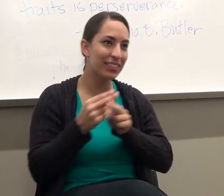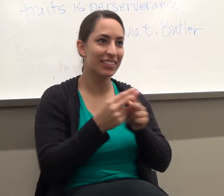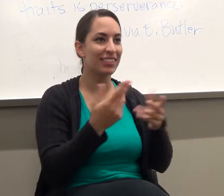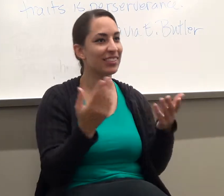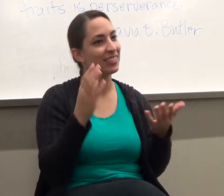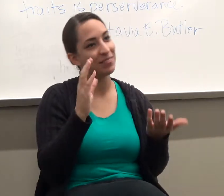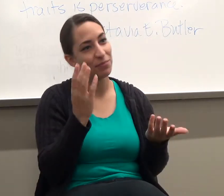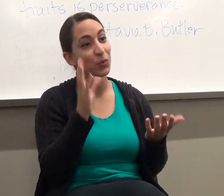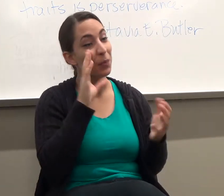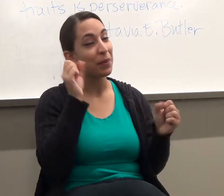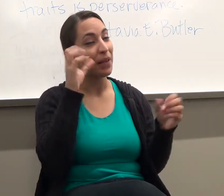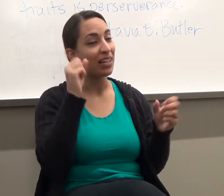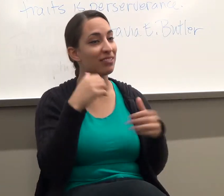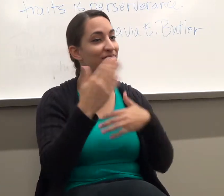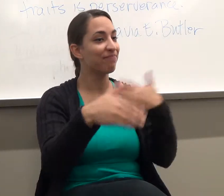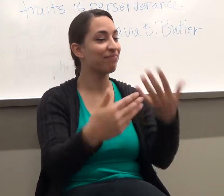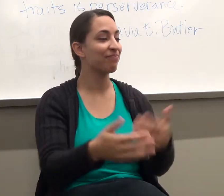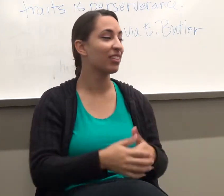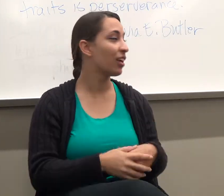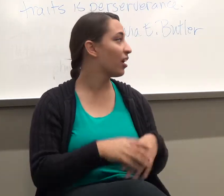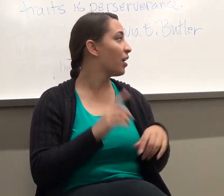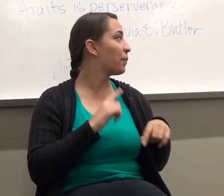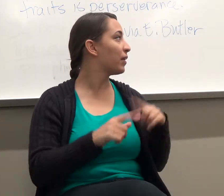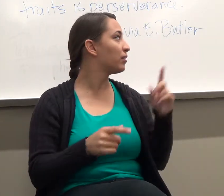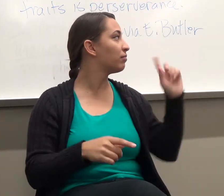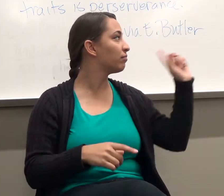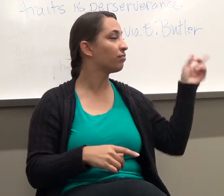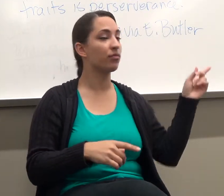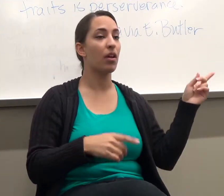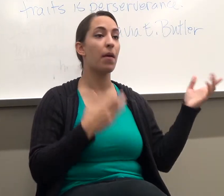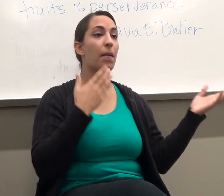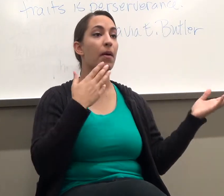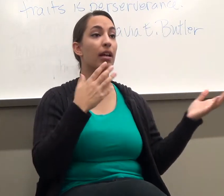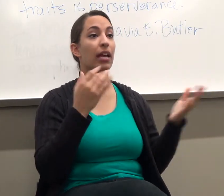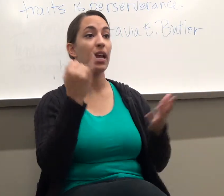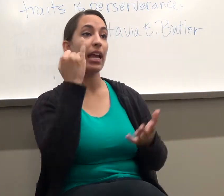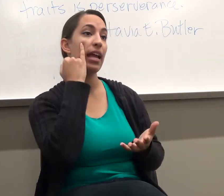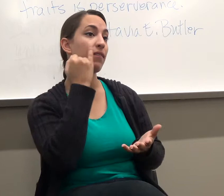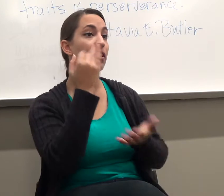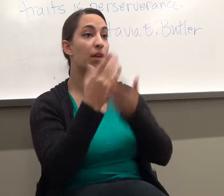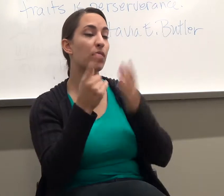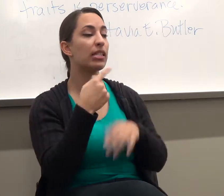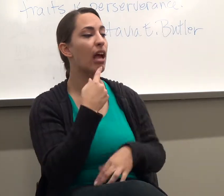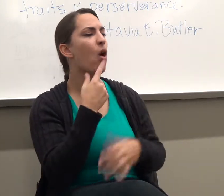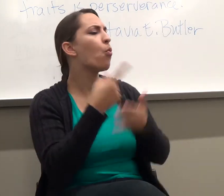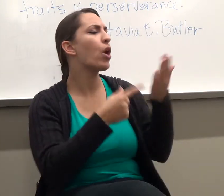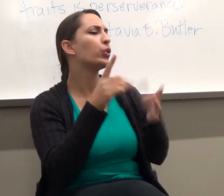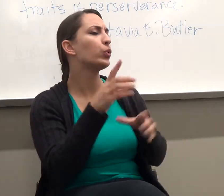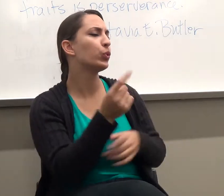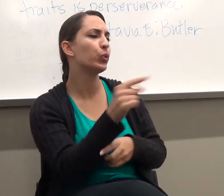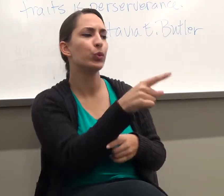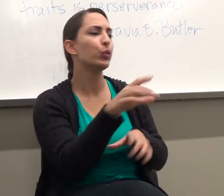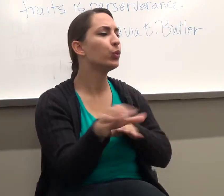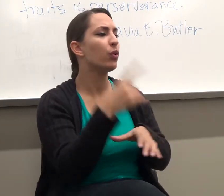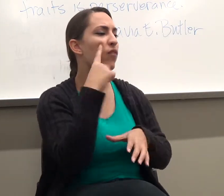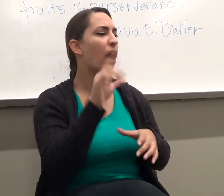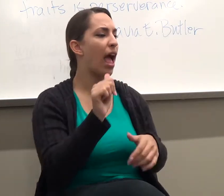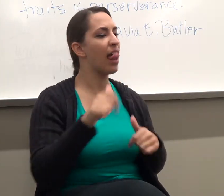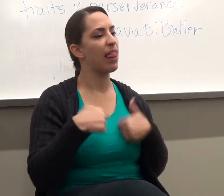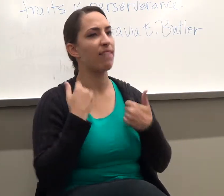the question, what do you do for a living? And I would say, I teach. Like I say, it doesn't tell us very much.